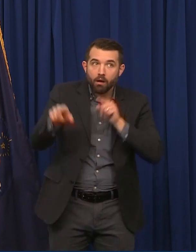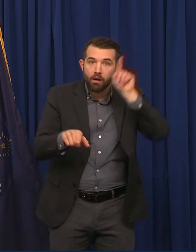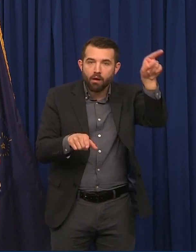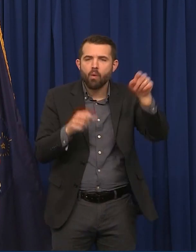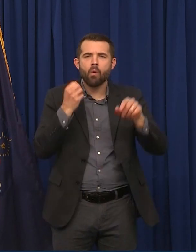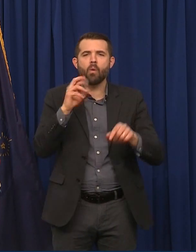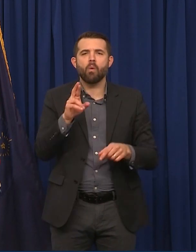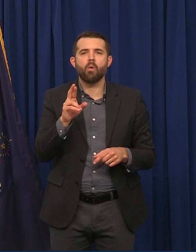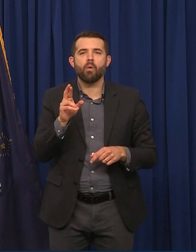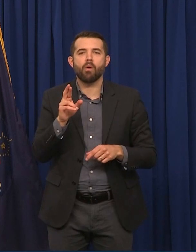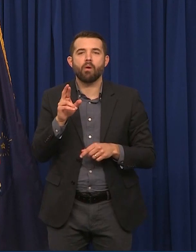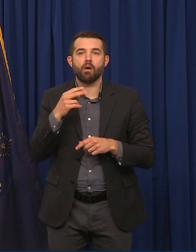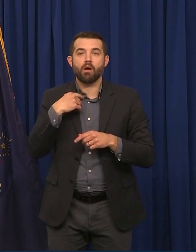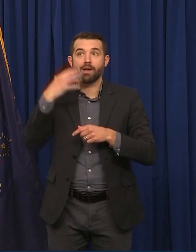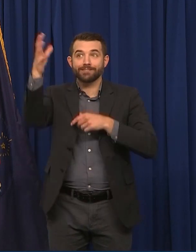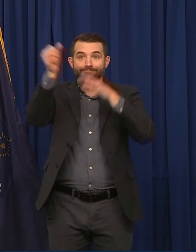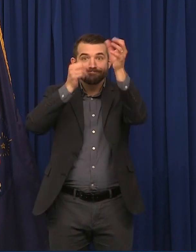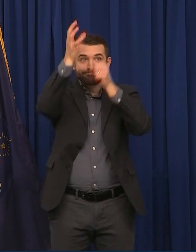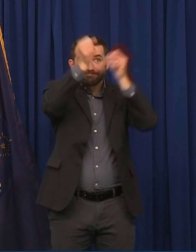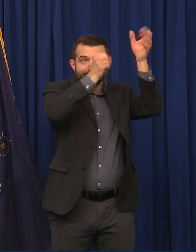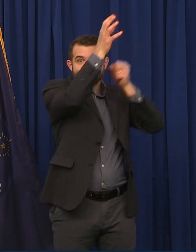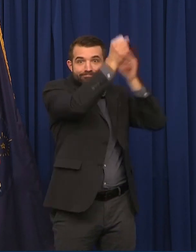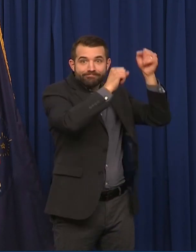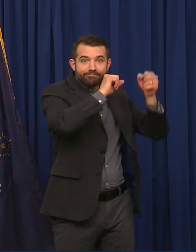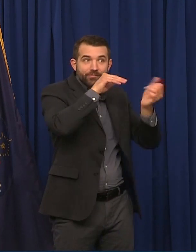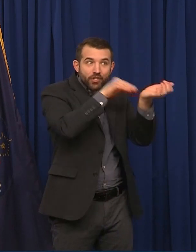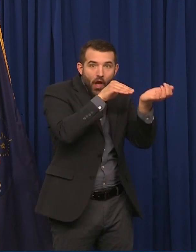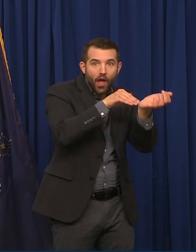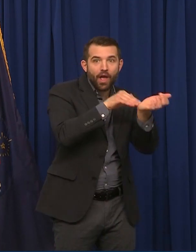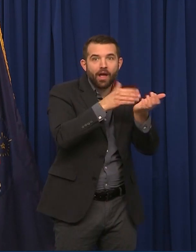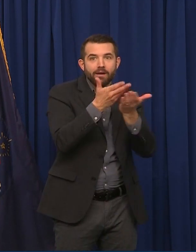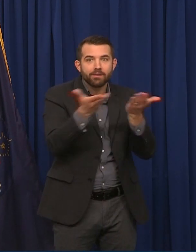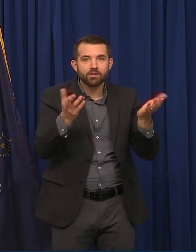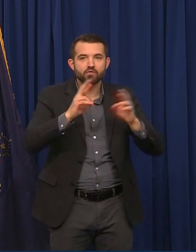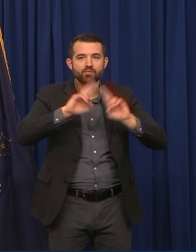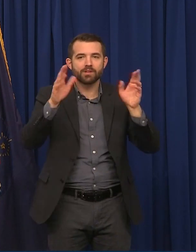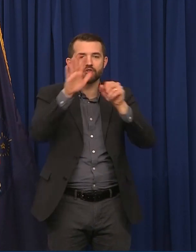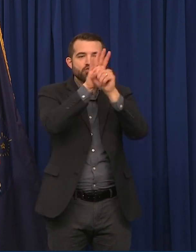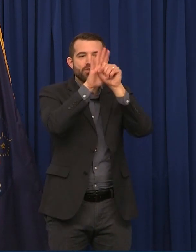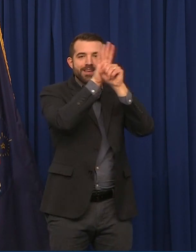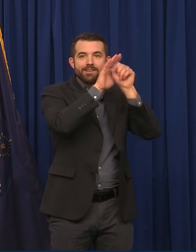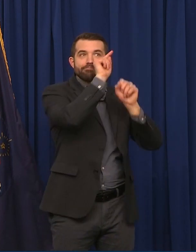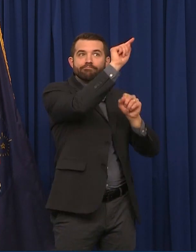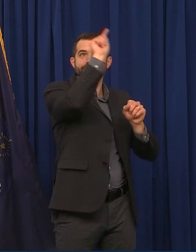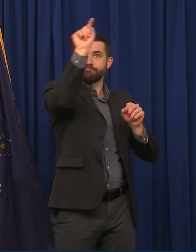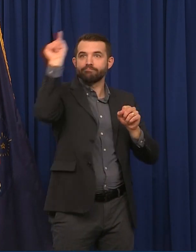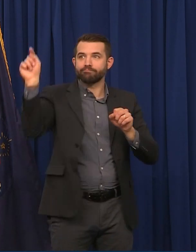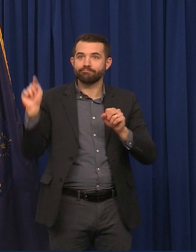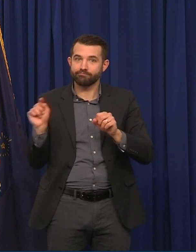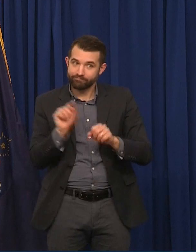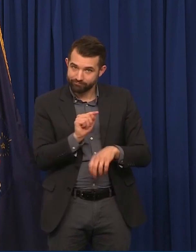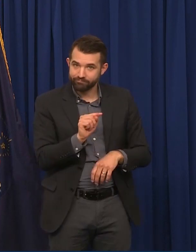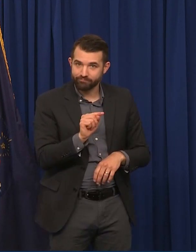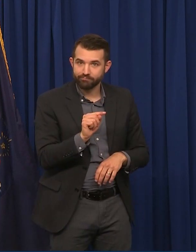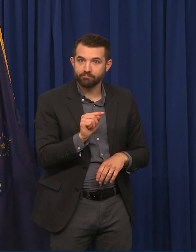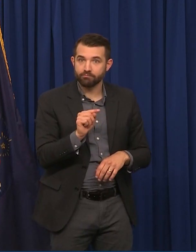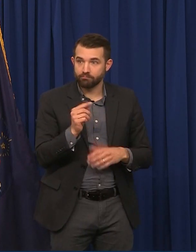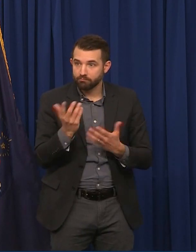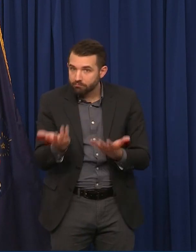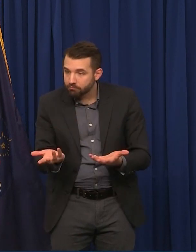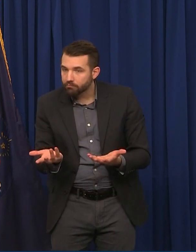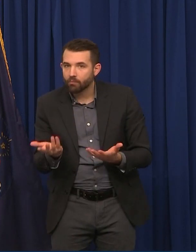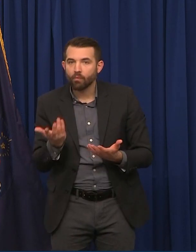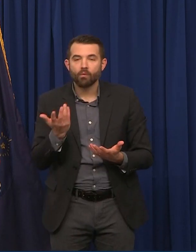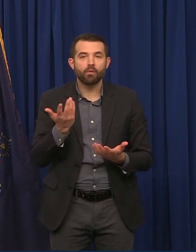are insights that the models help us determine based on where we think patients might be, where we think they might be going. I'd